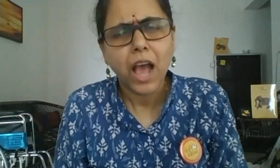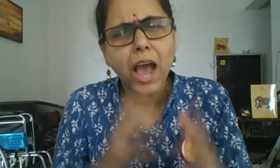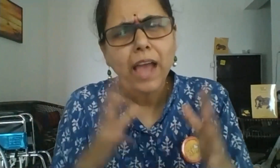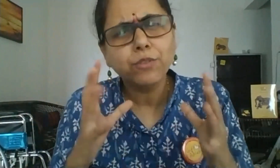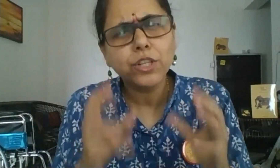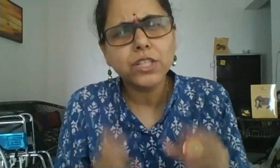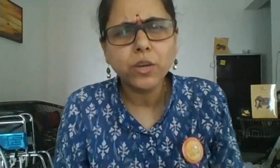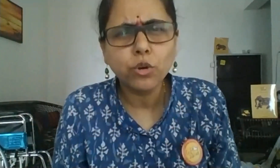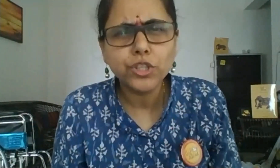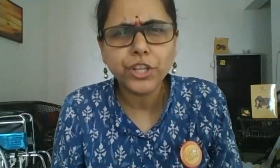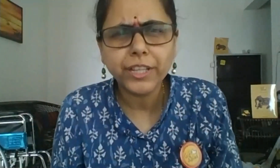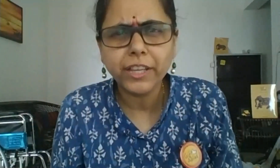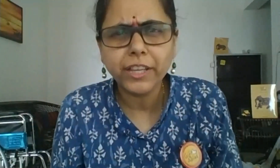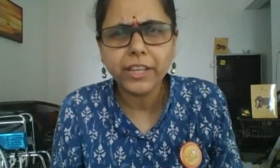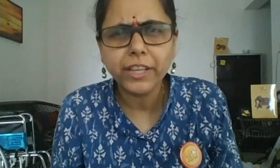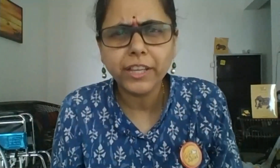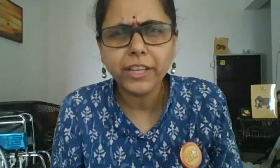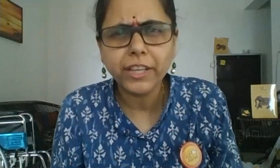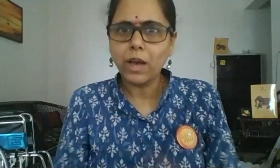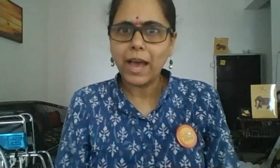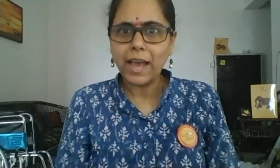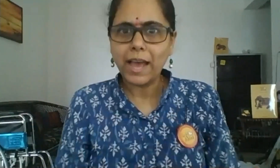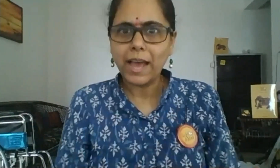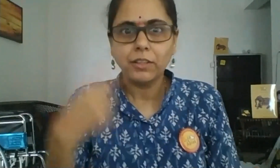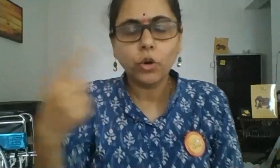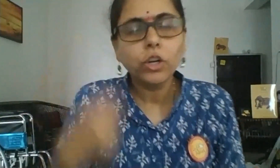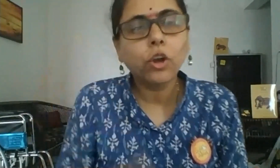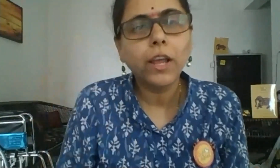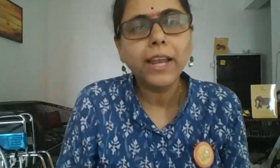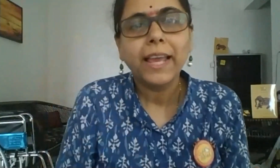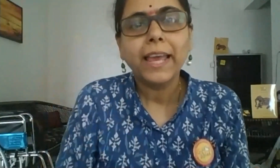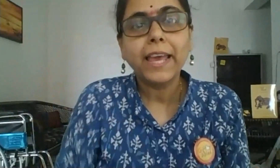I would say, oh, Shridevi. Now I don't call, hey,